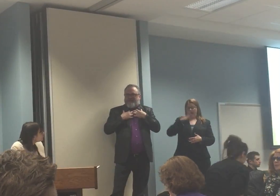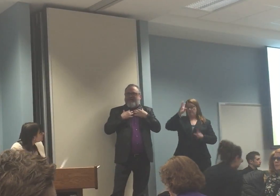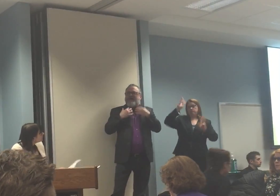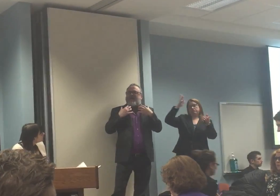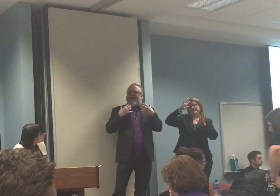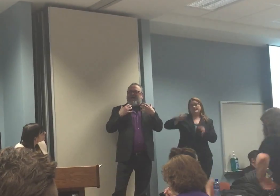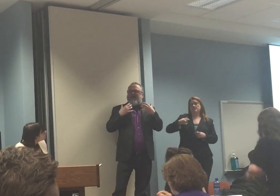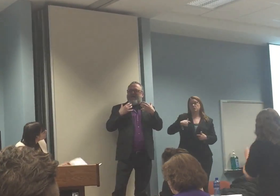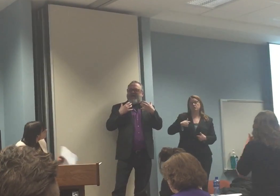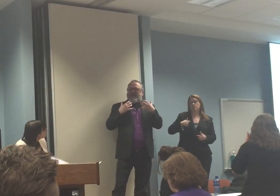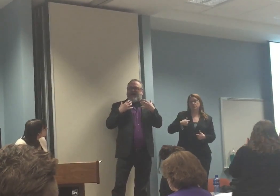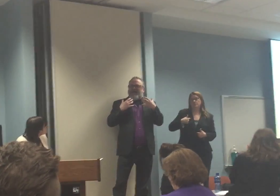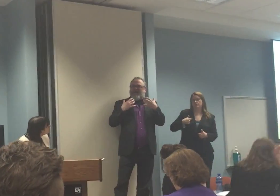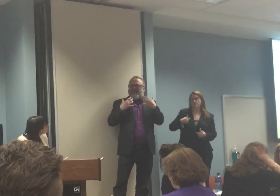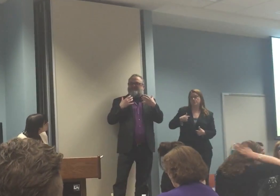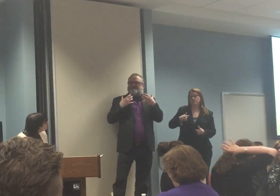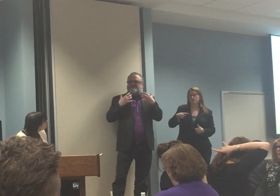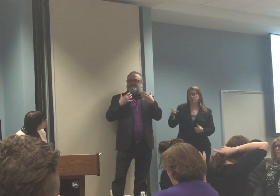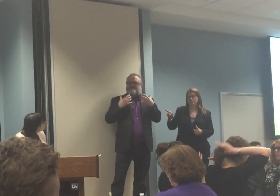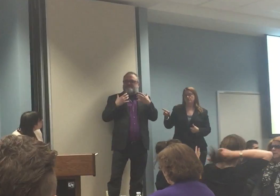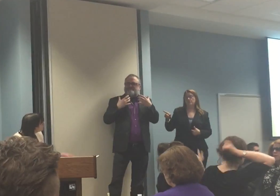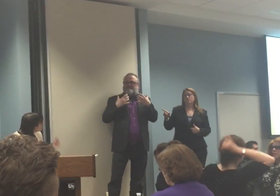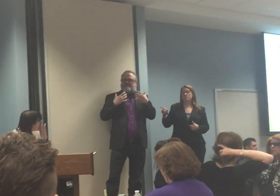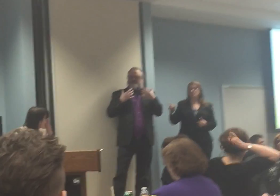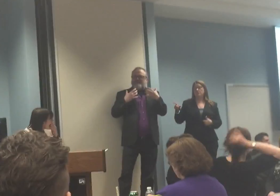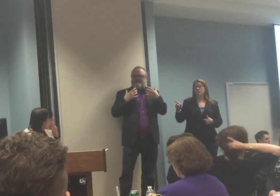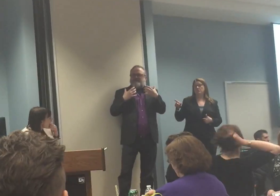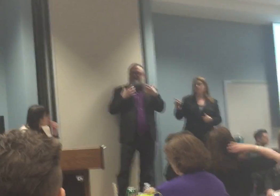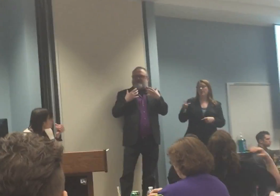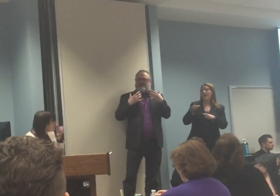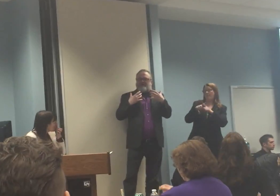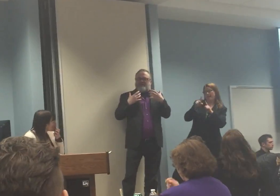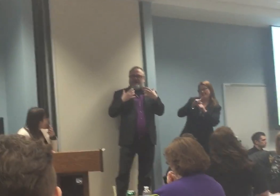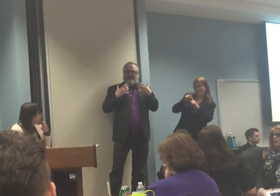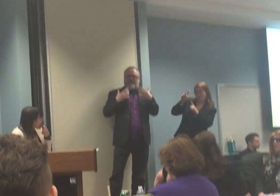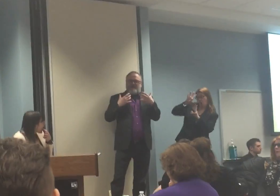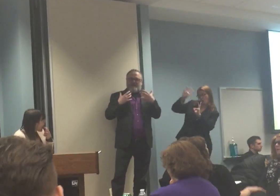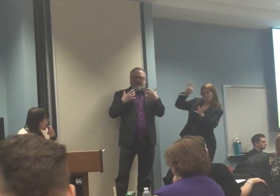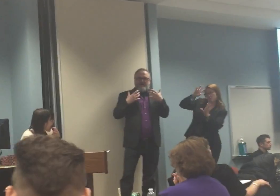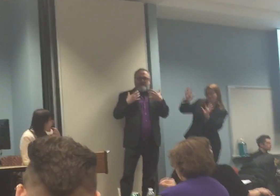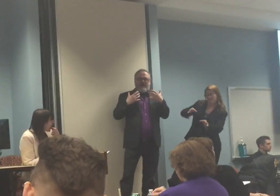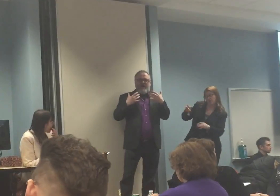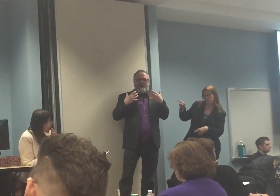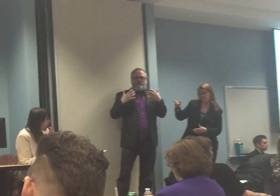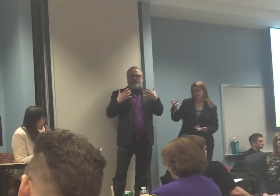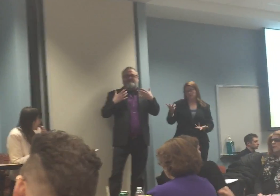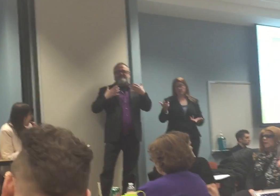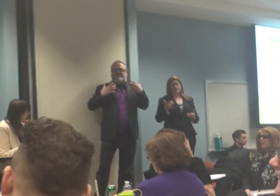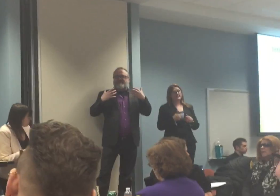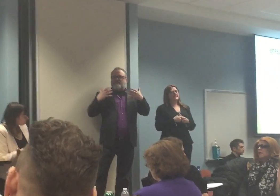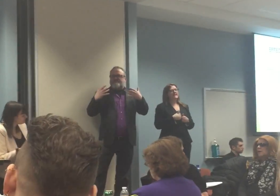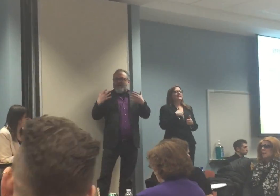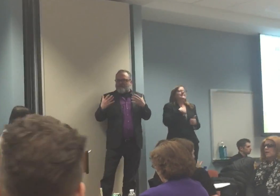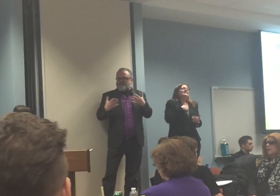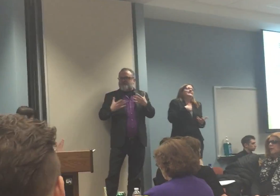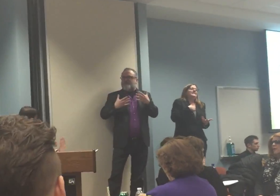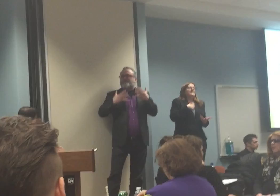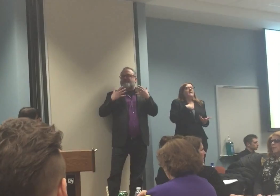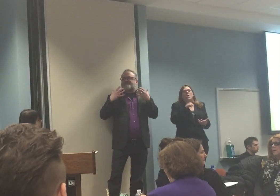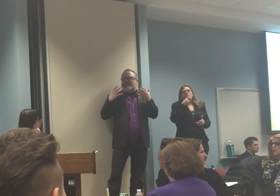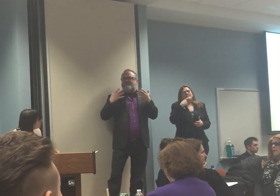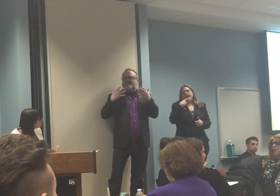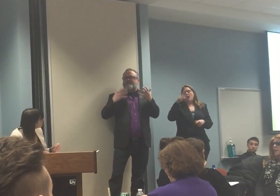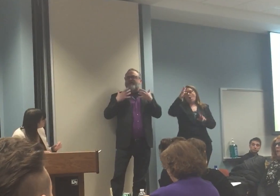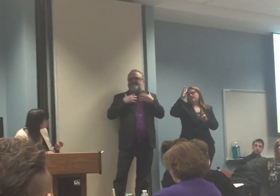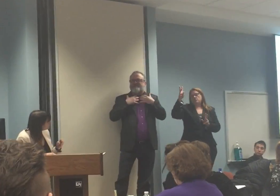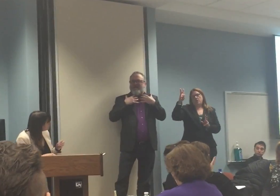But it is an arbitrary decision. I wouldn't say that it was arbitrary,